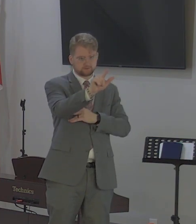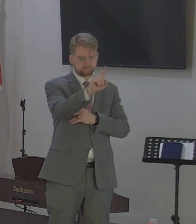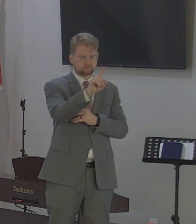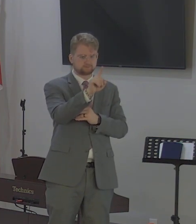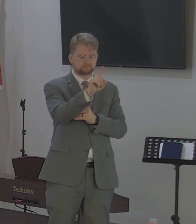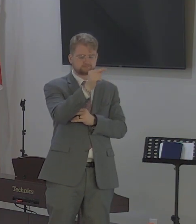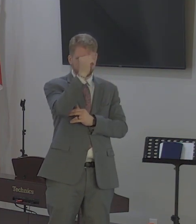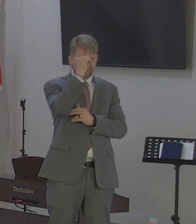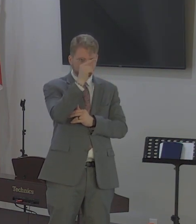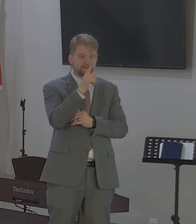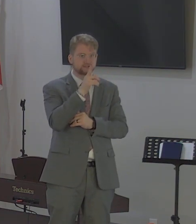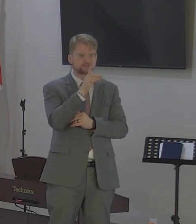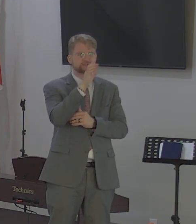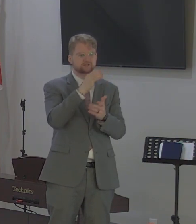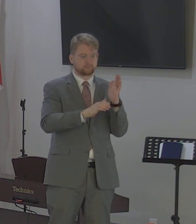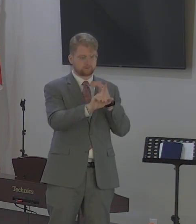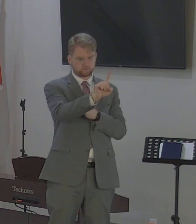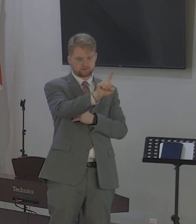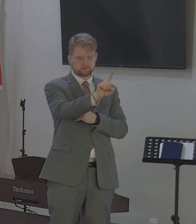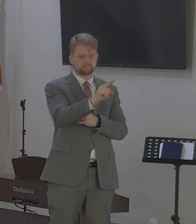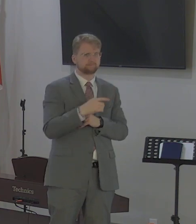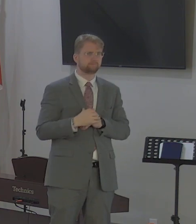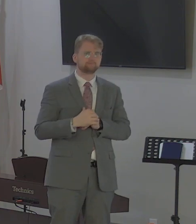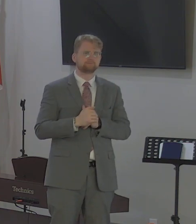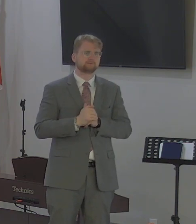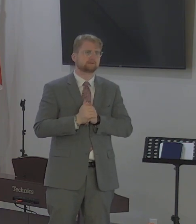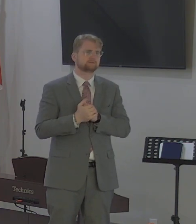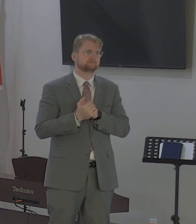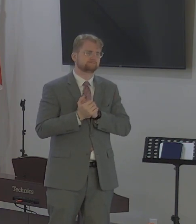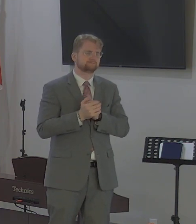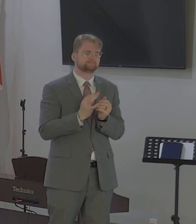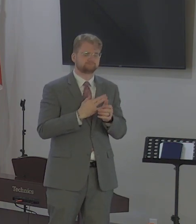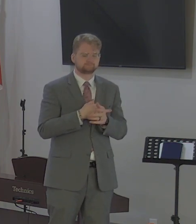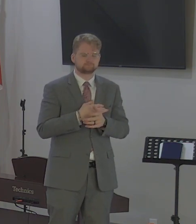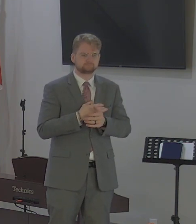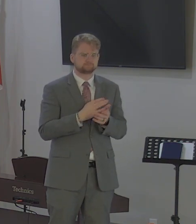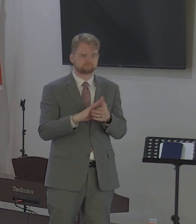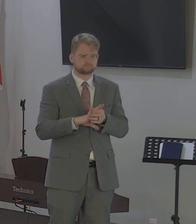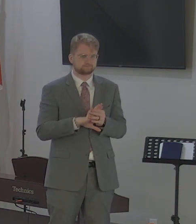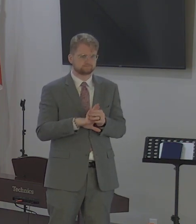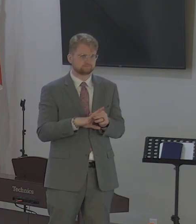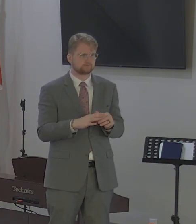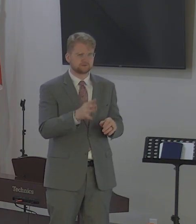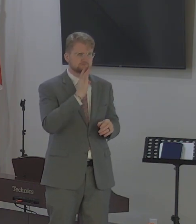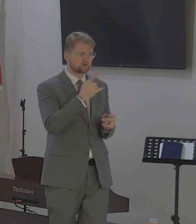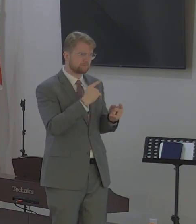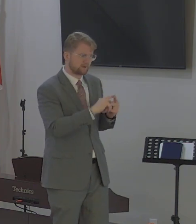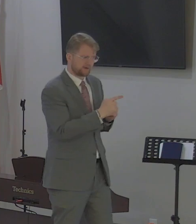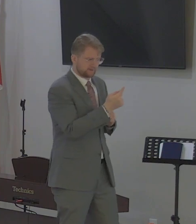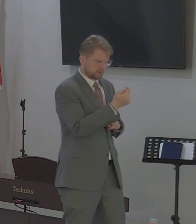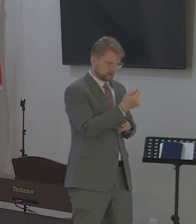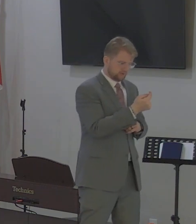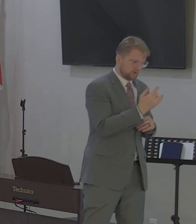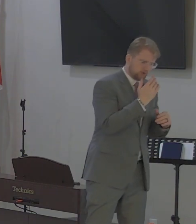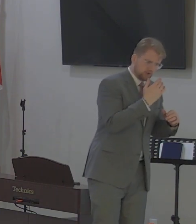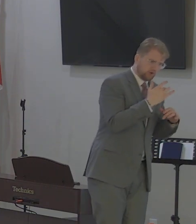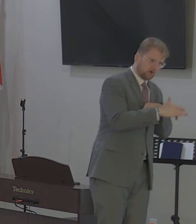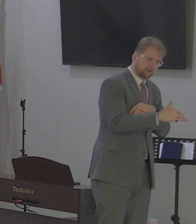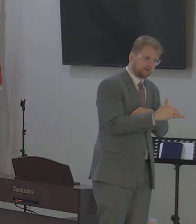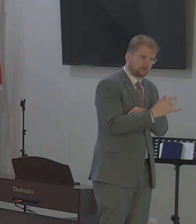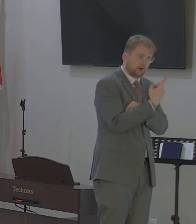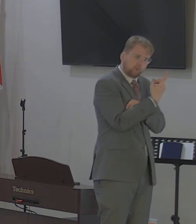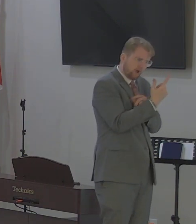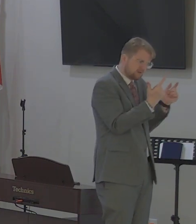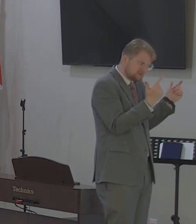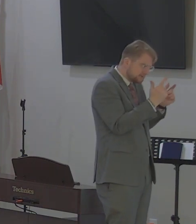1. Well, it's just one individual. Everything else is right, even though the gospel's not right. Okay. That's